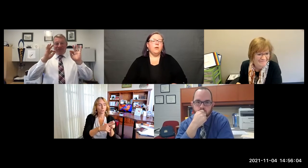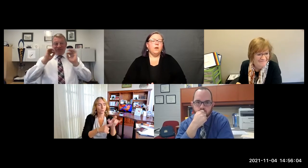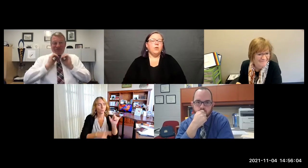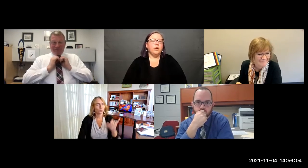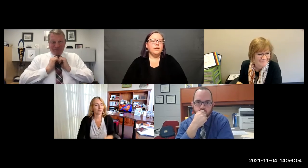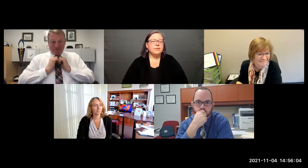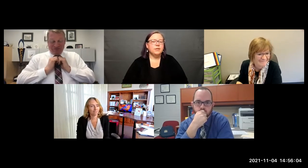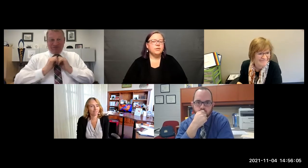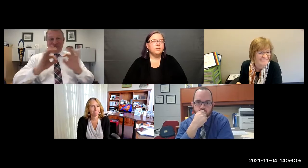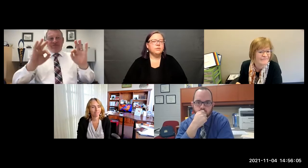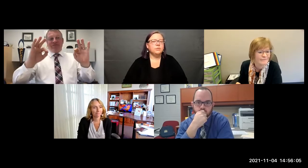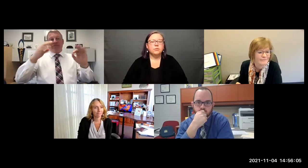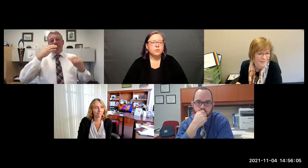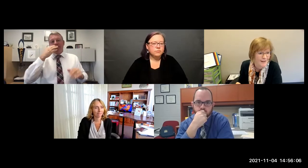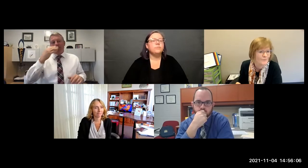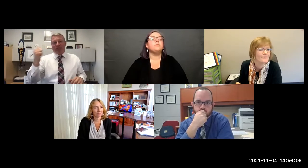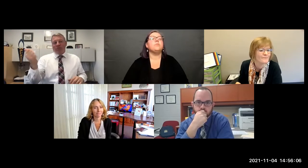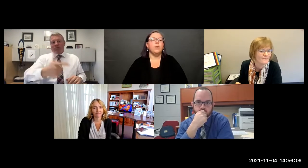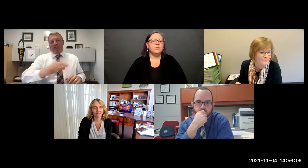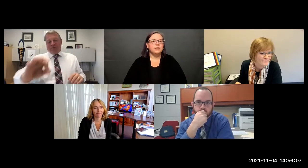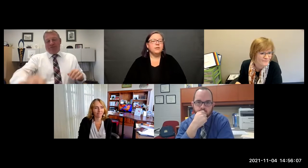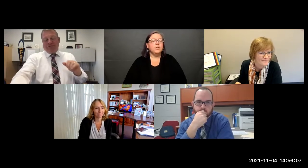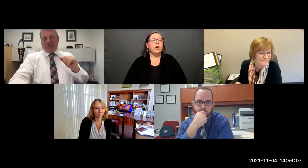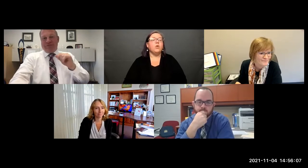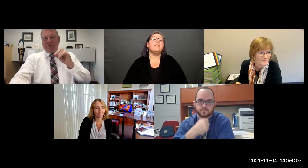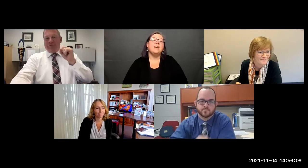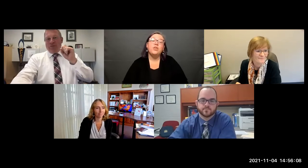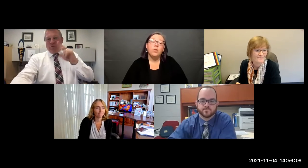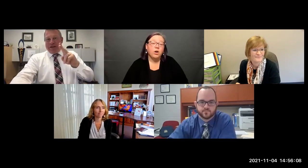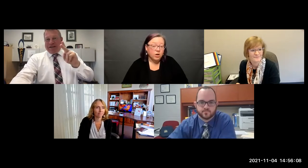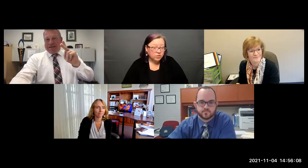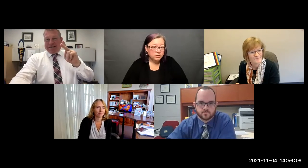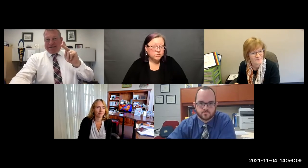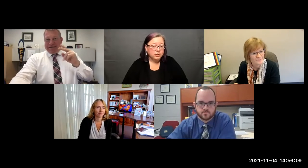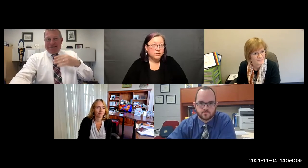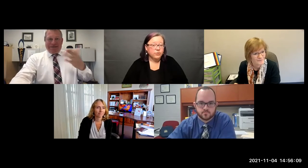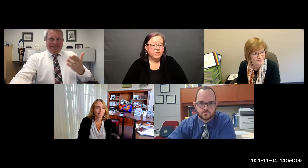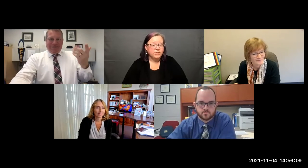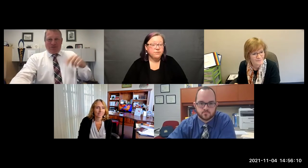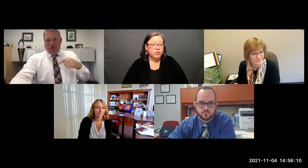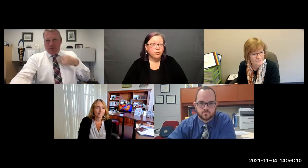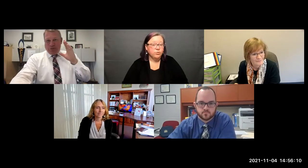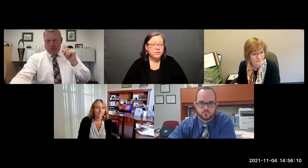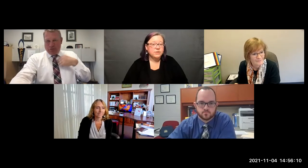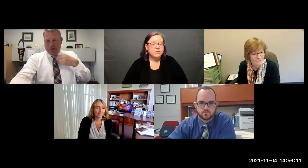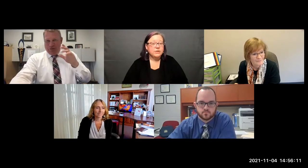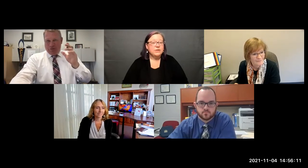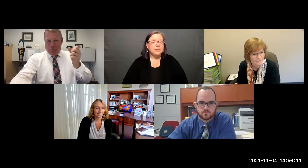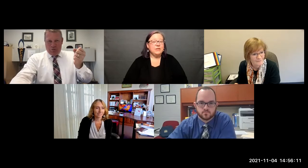of. All right. Yep. Great. Okay, thank you all for each of the groups.